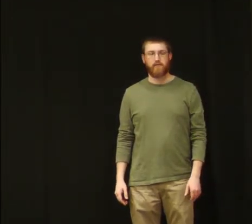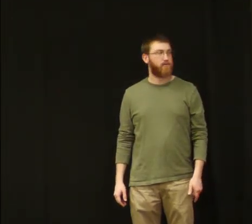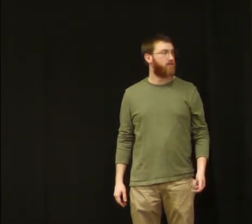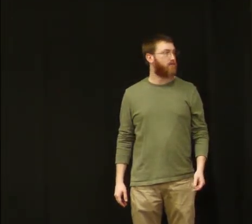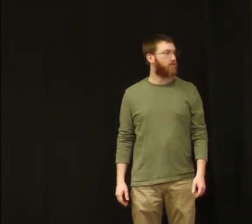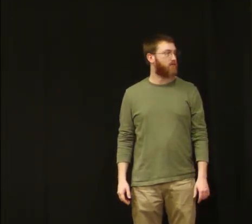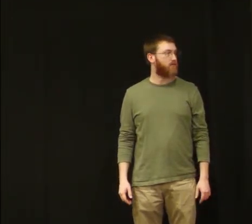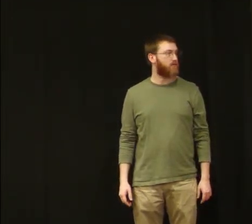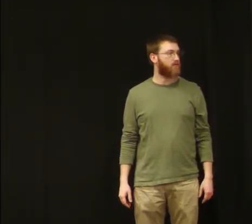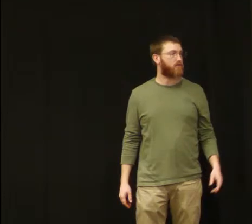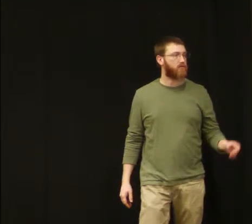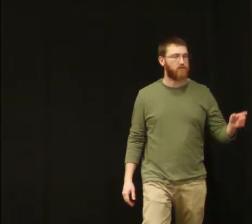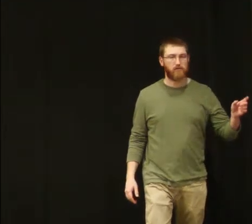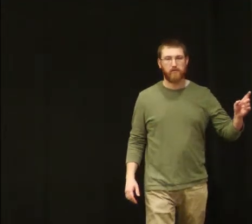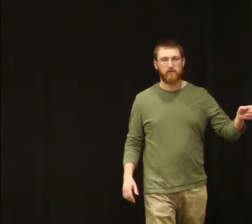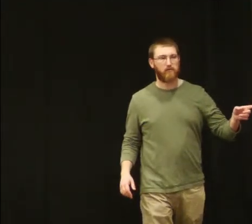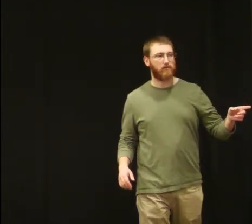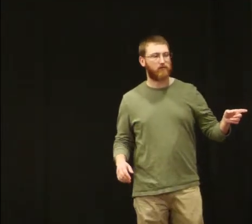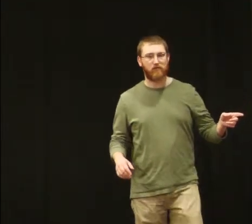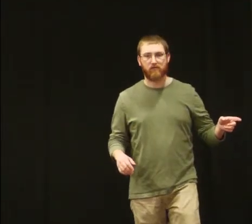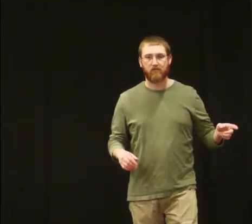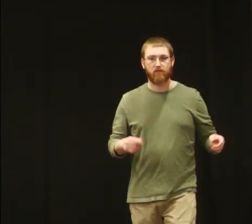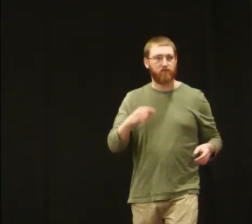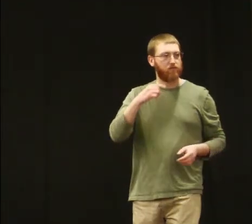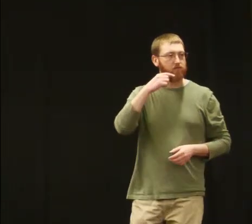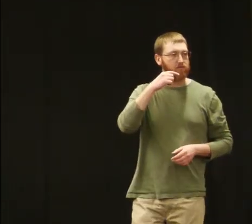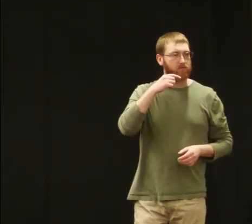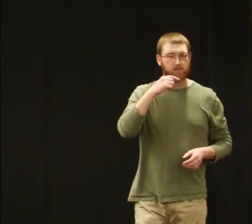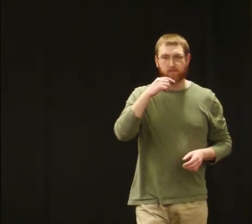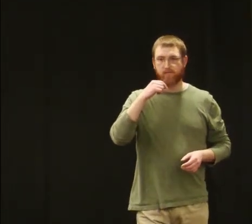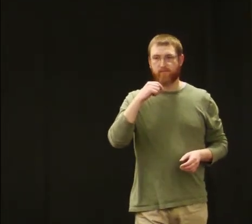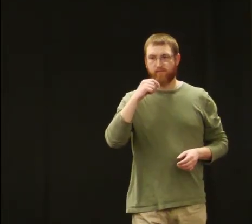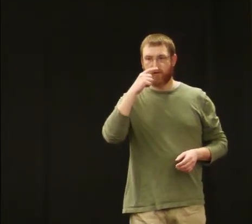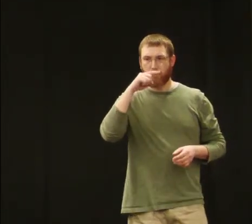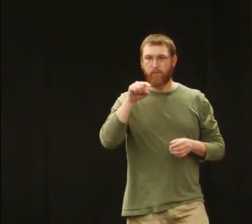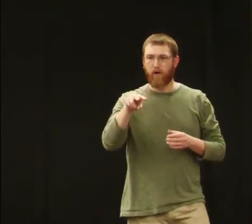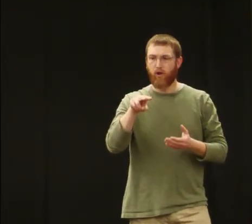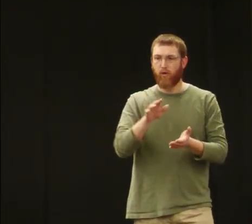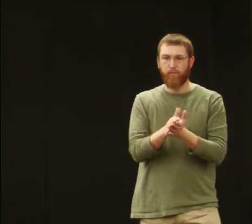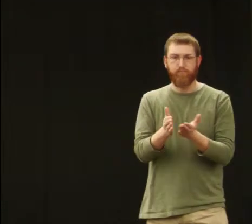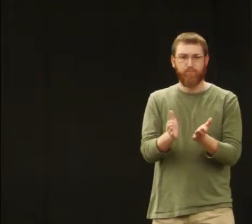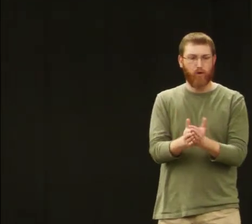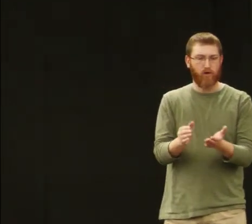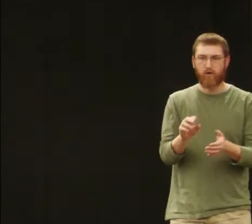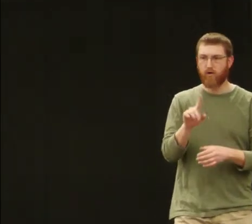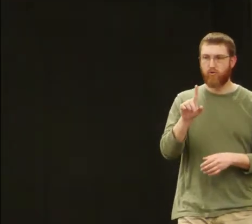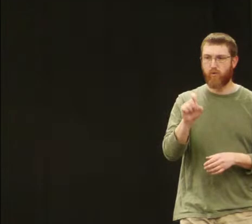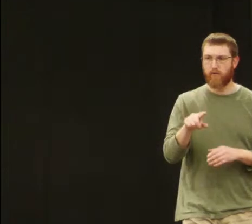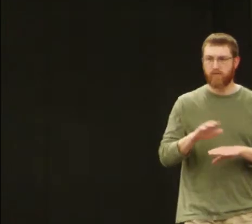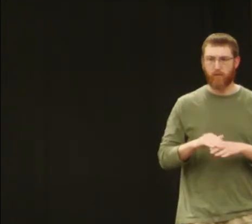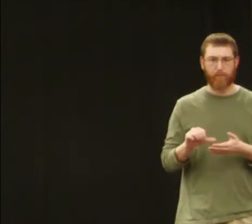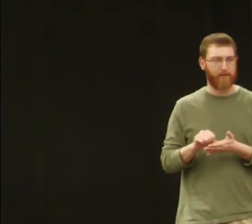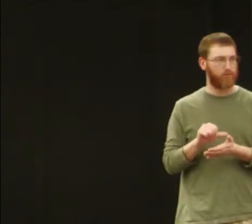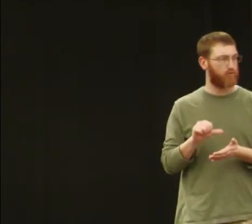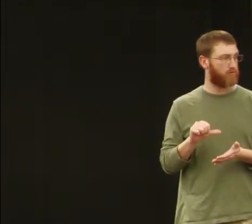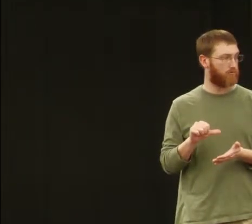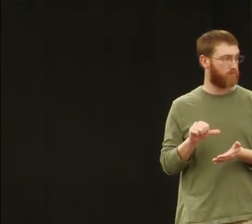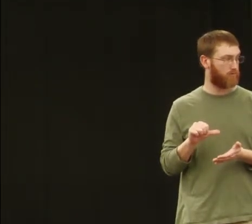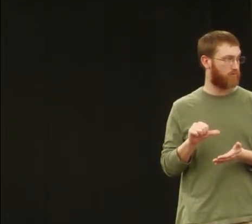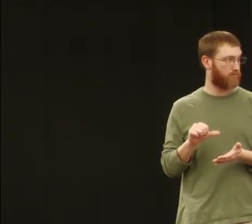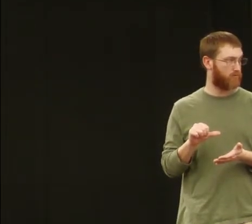I was just gonna, if you would look in your book, just at the questions on slides.